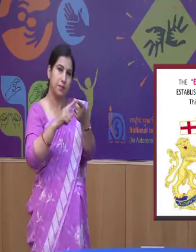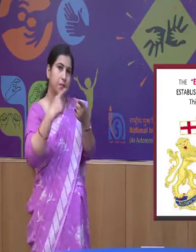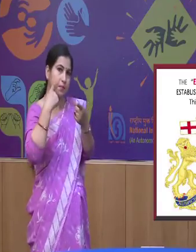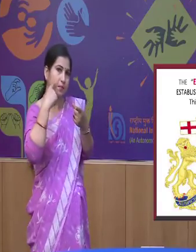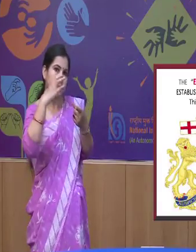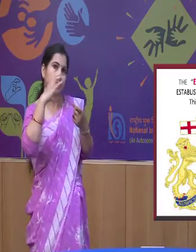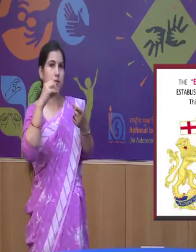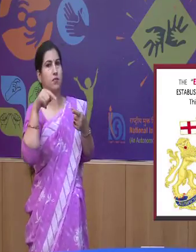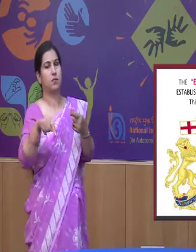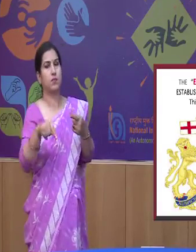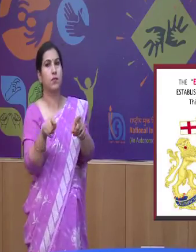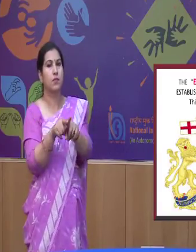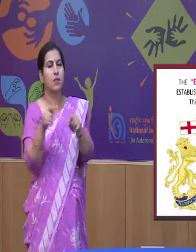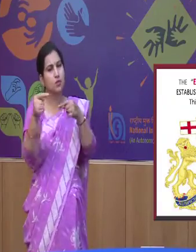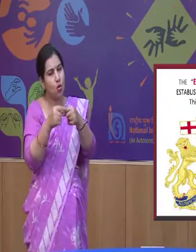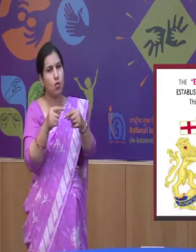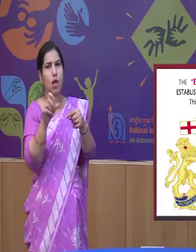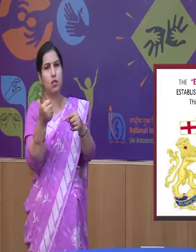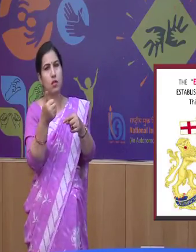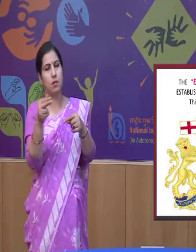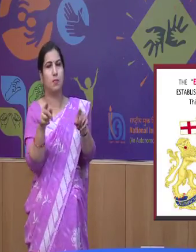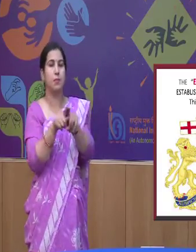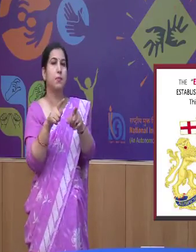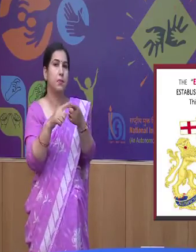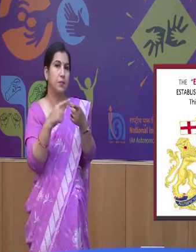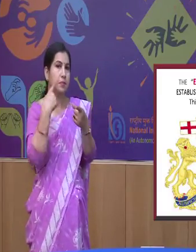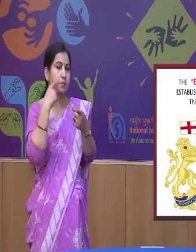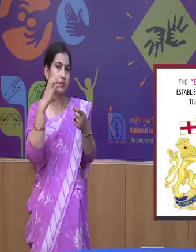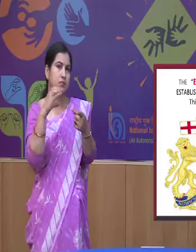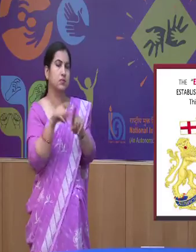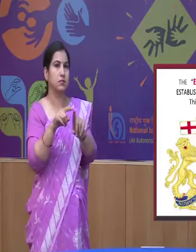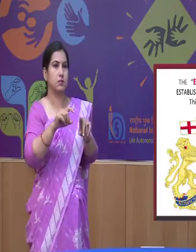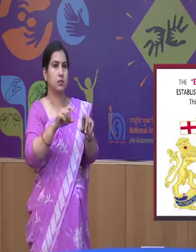the East India Company, became very successful in India.